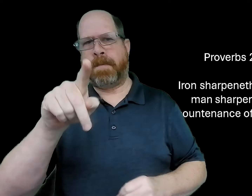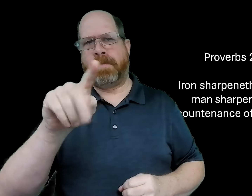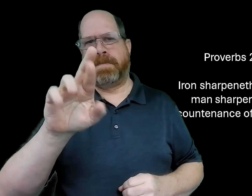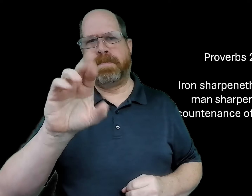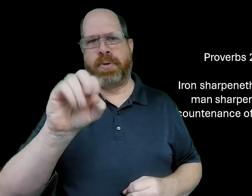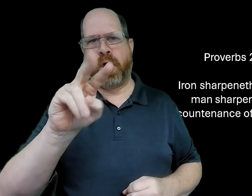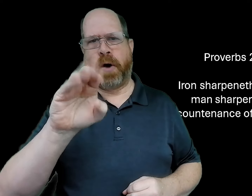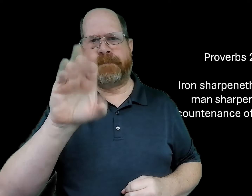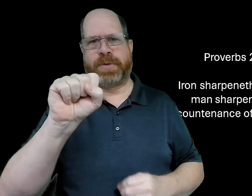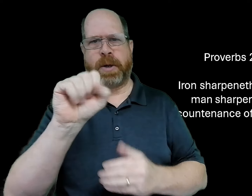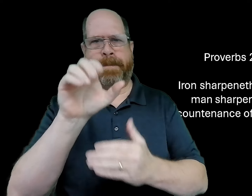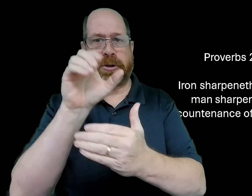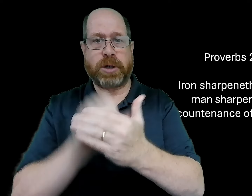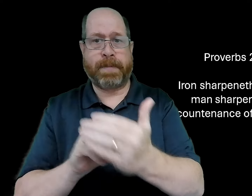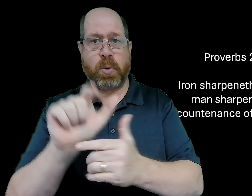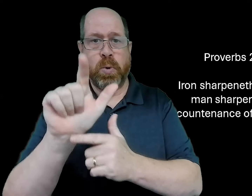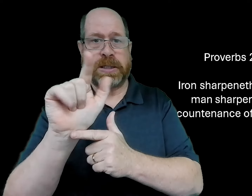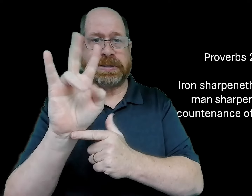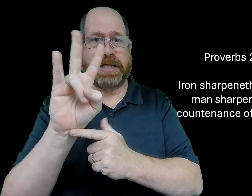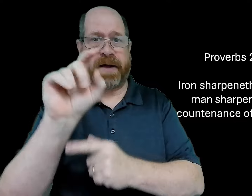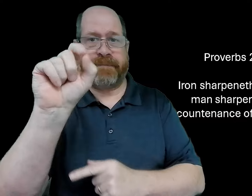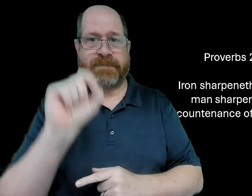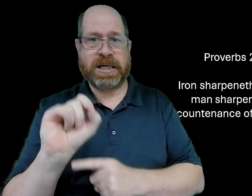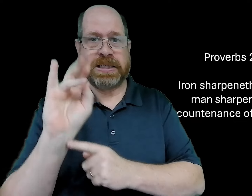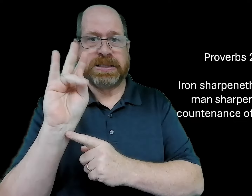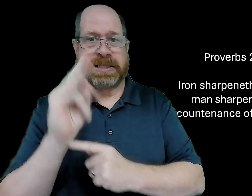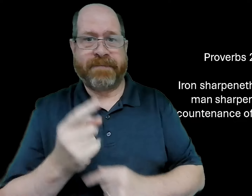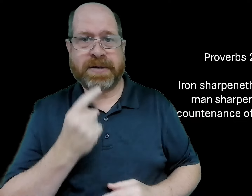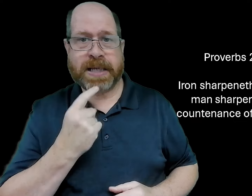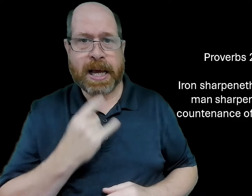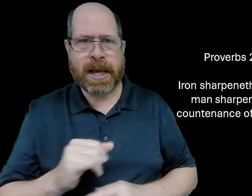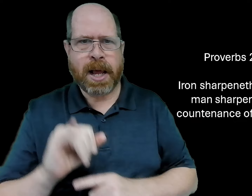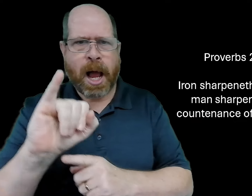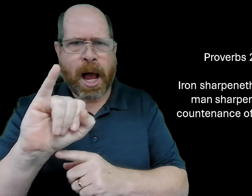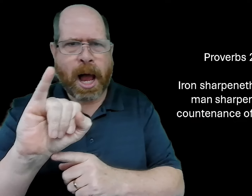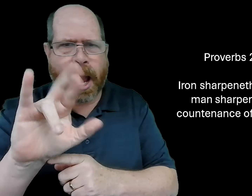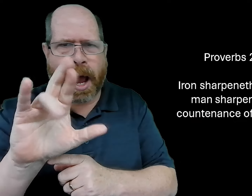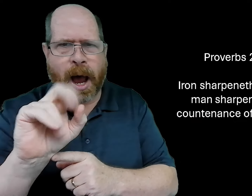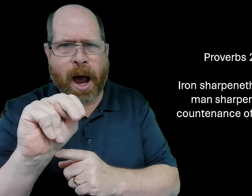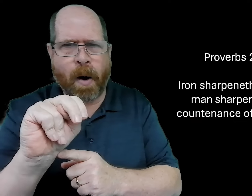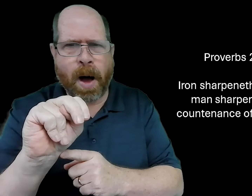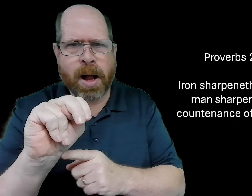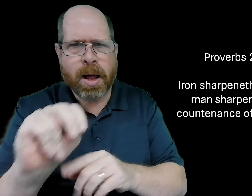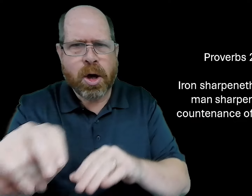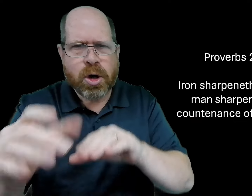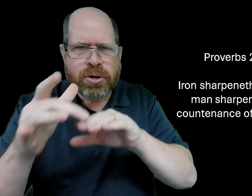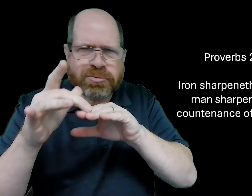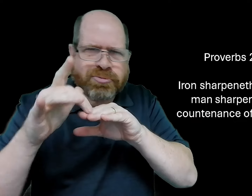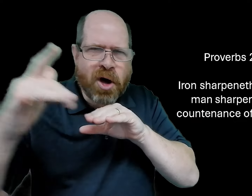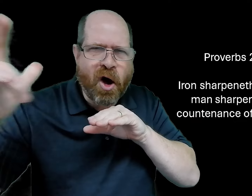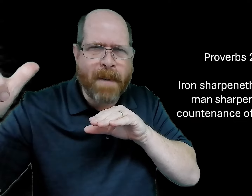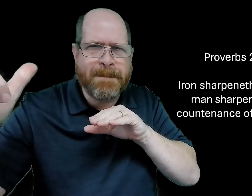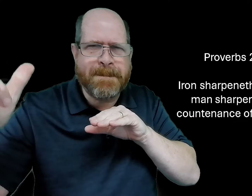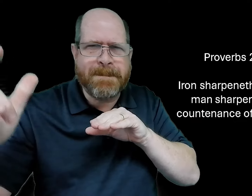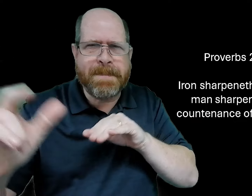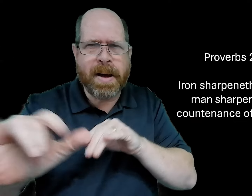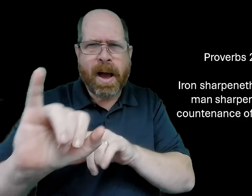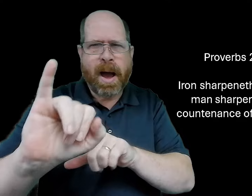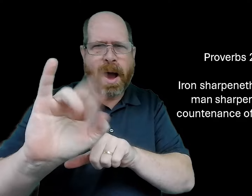In Proverbs chapter 27, verse 17, it says, "Iron sharpeneth